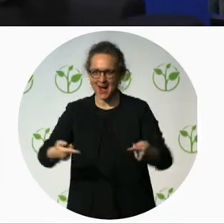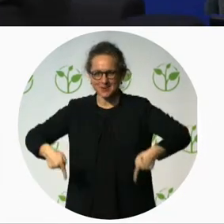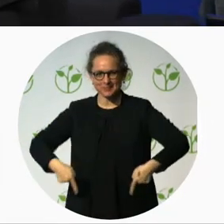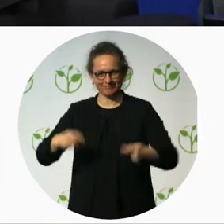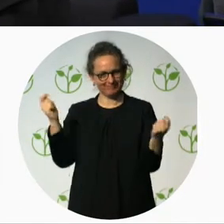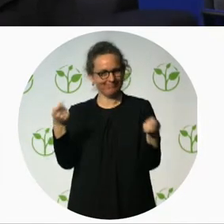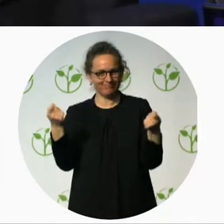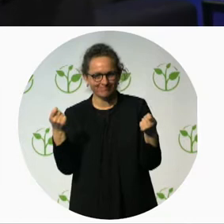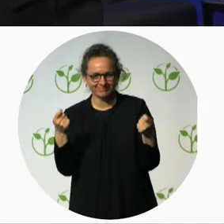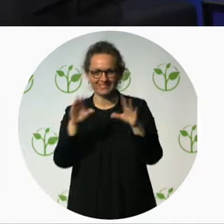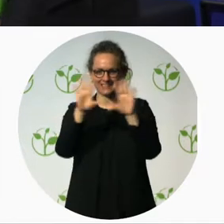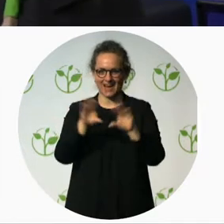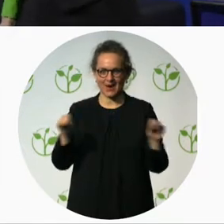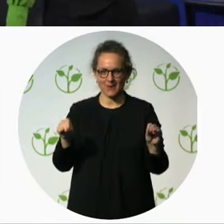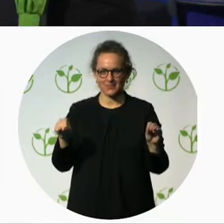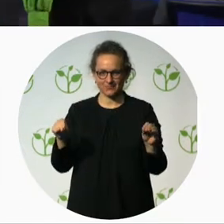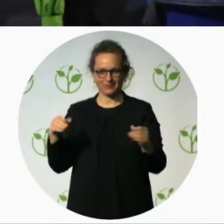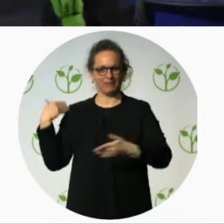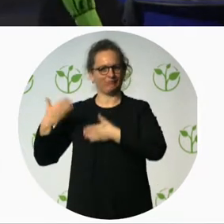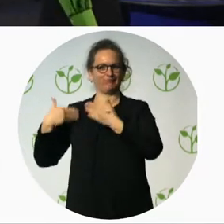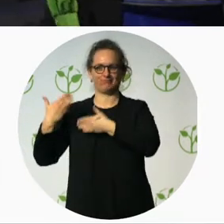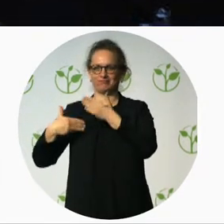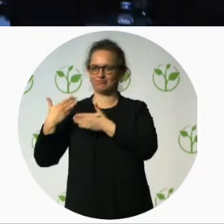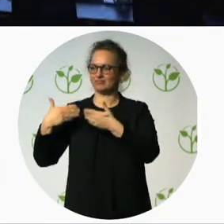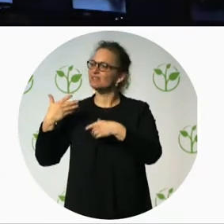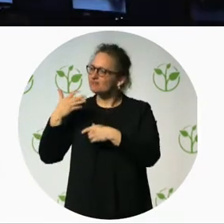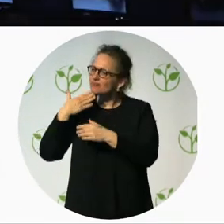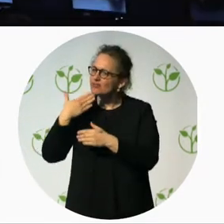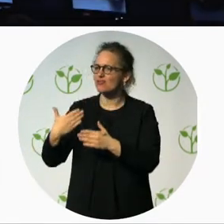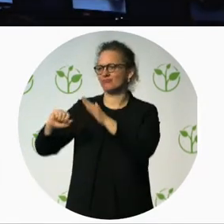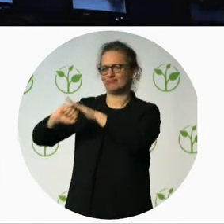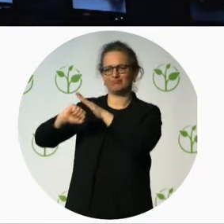this morning? Because it feels a bit weird talking to an empty room here on my own.